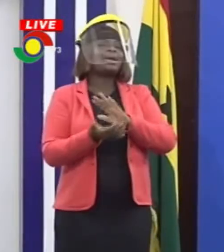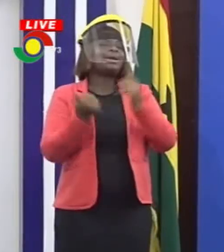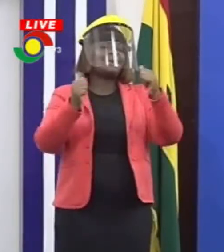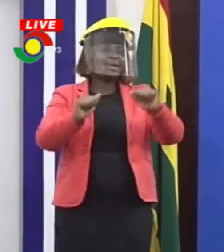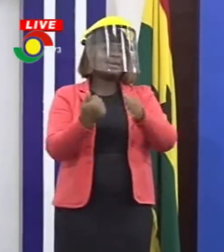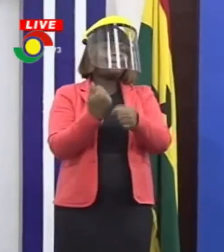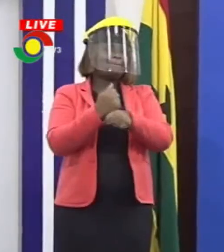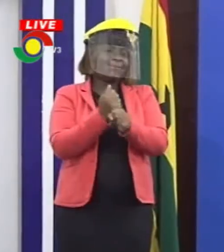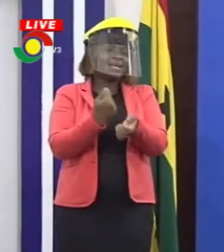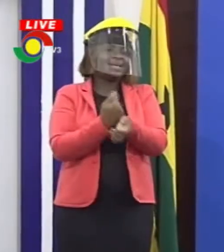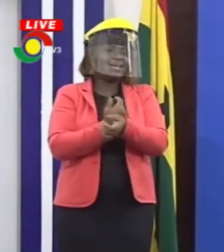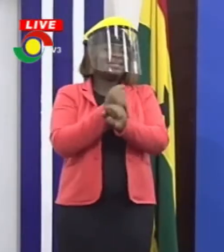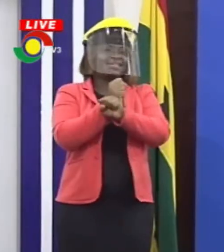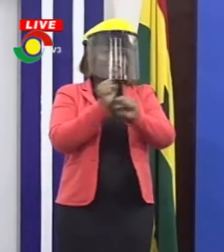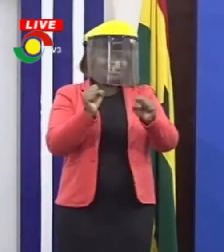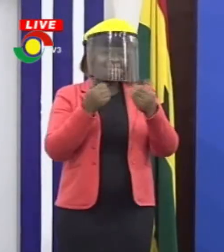That's what I would say. Thank you very much.